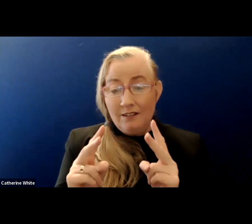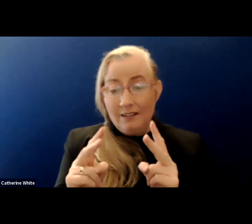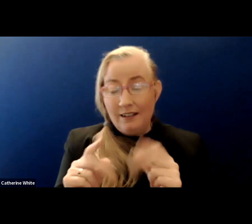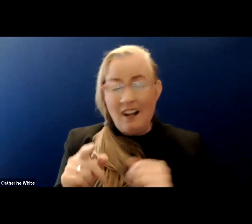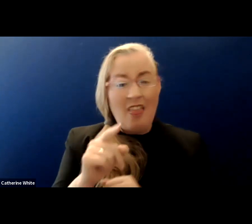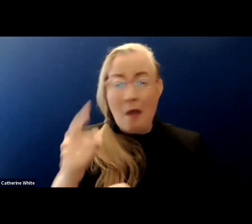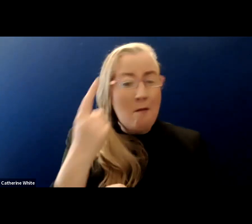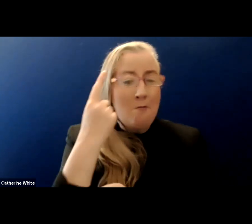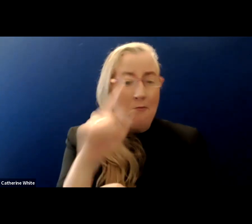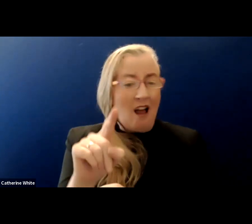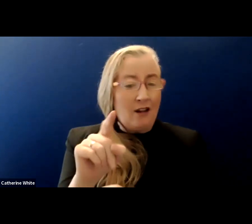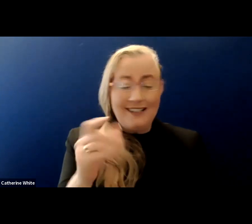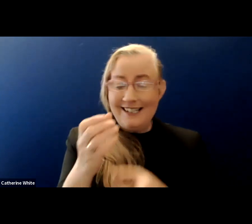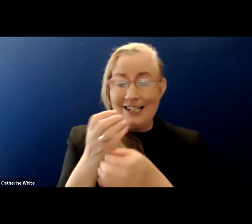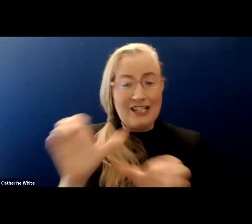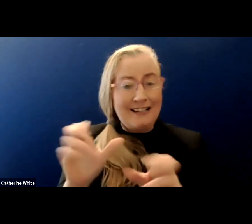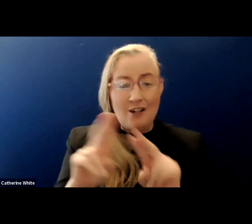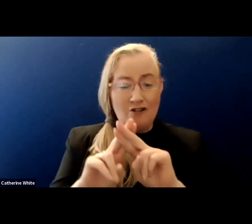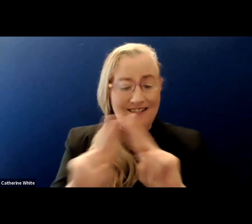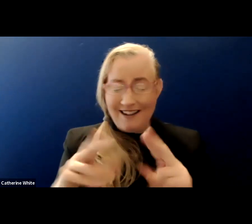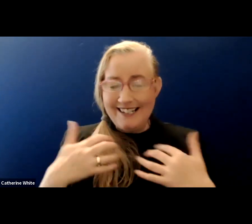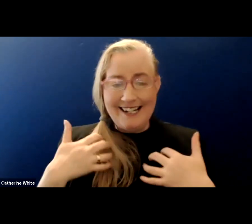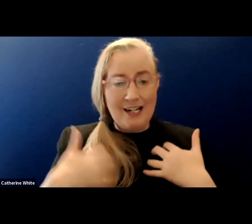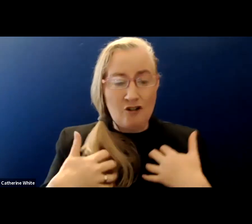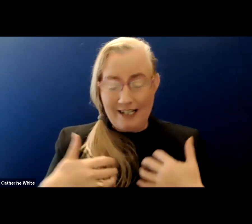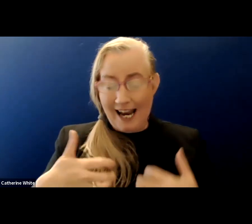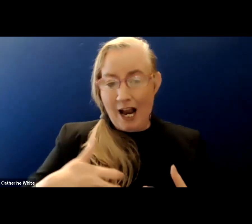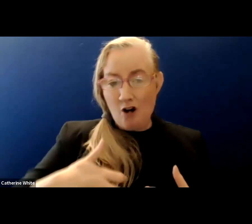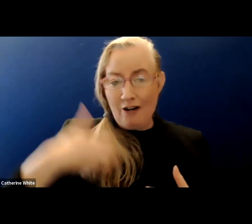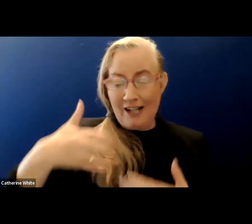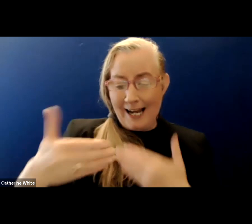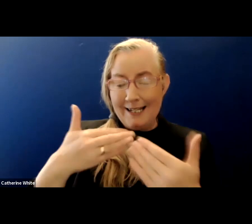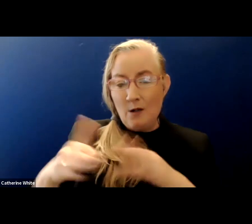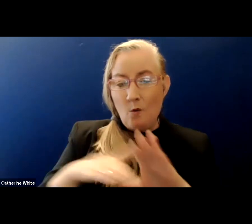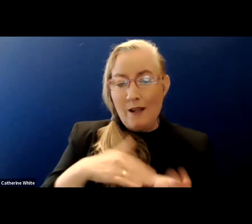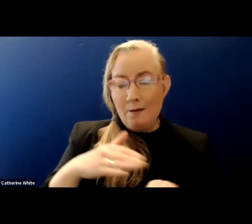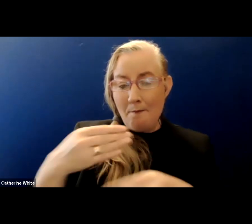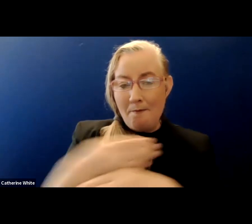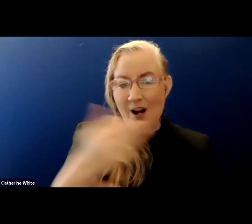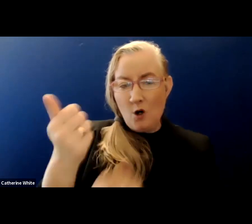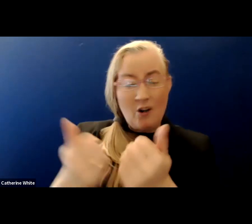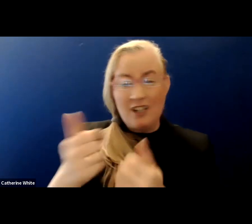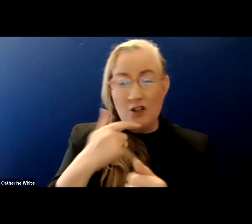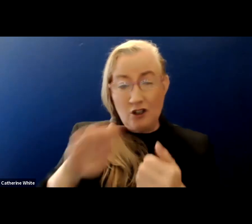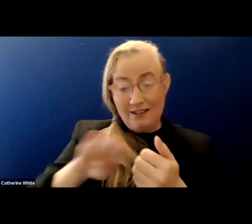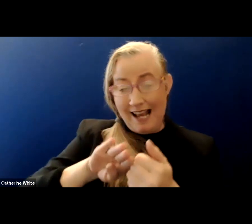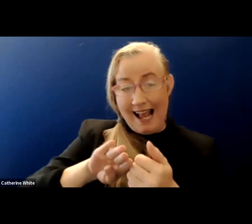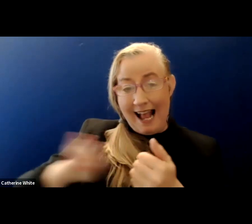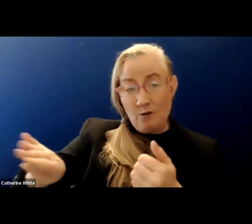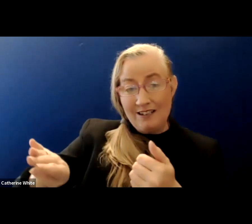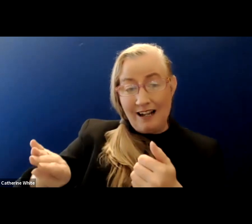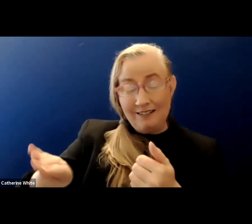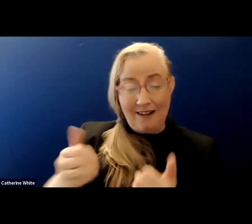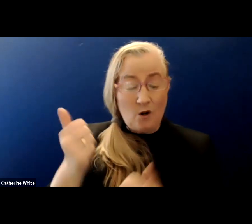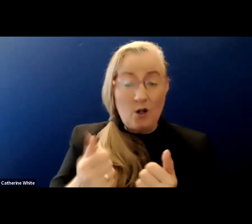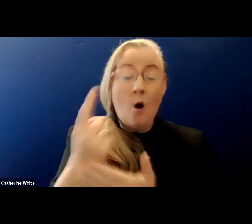wouldn't bother, that the states that are not interested in aggression being dealt with by the court will simply remain outside it, of course, unless